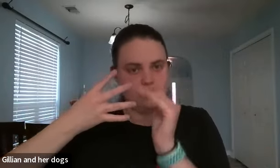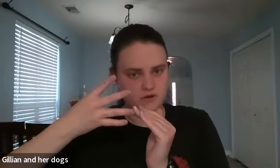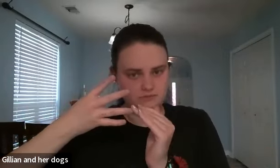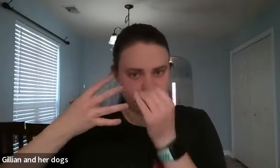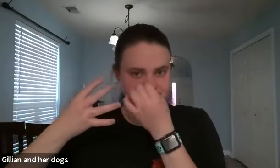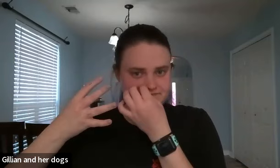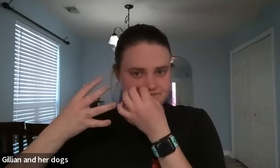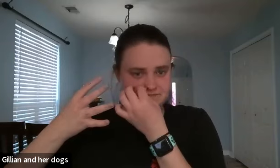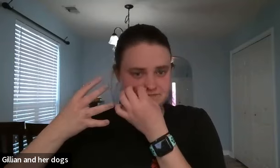brother.